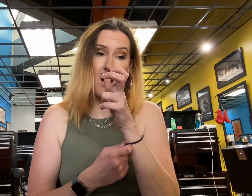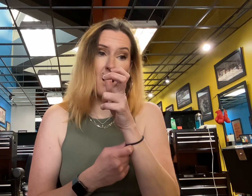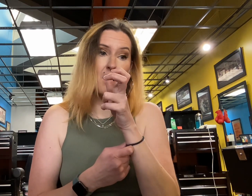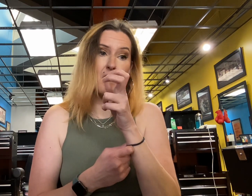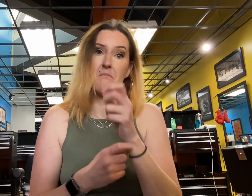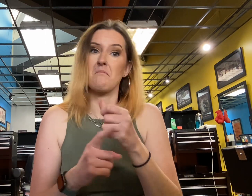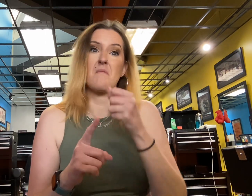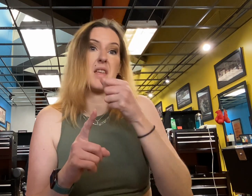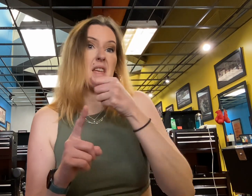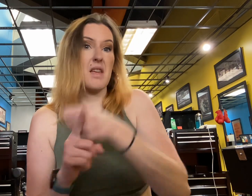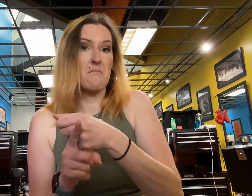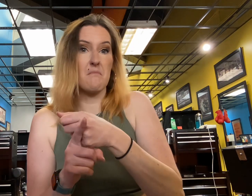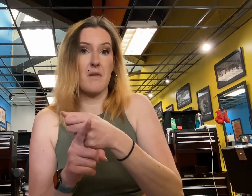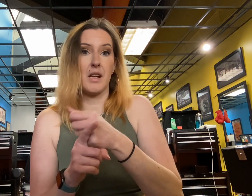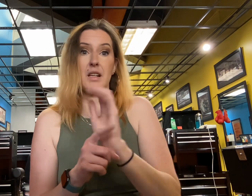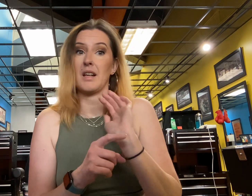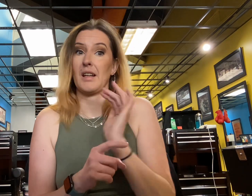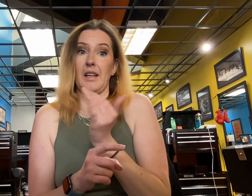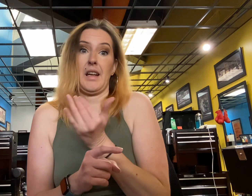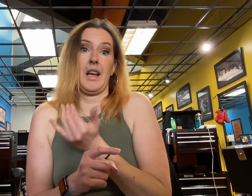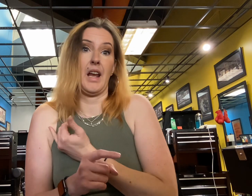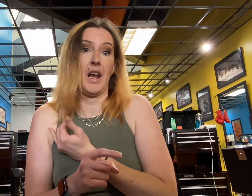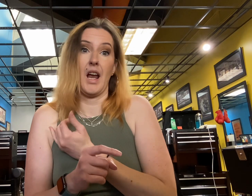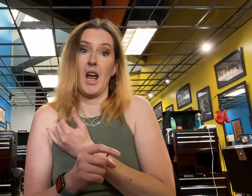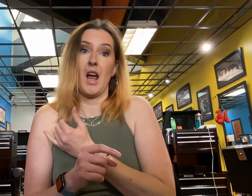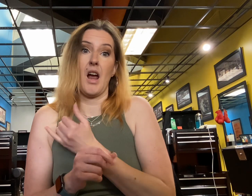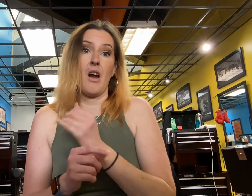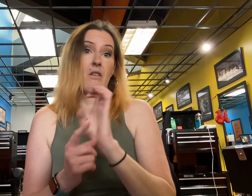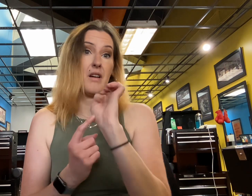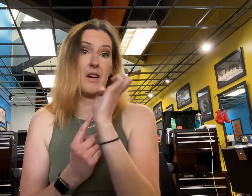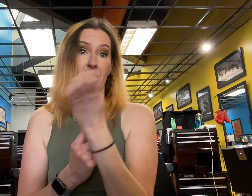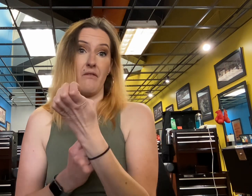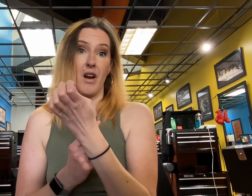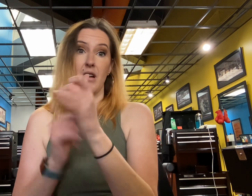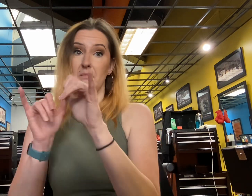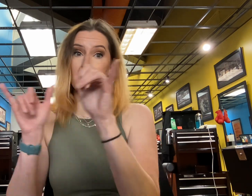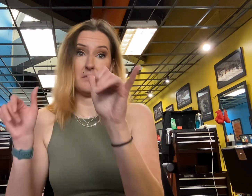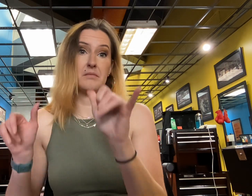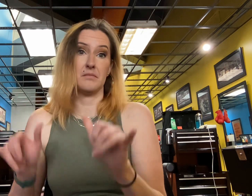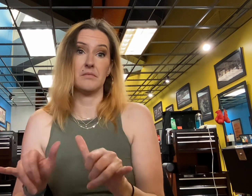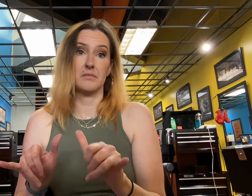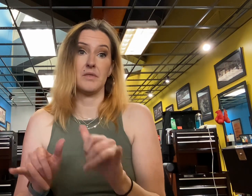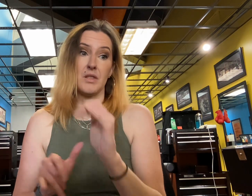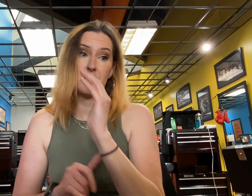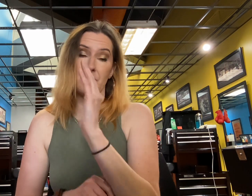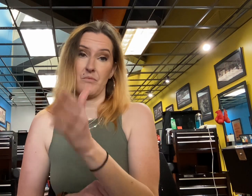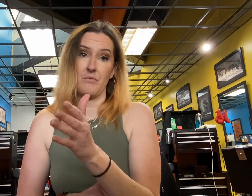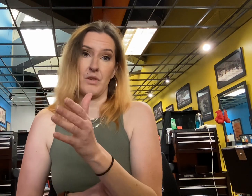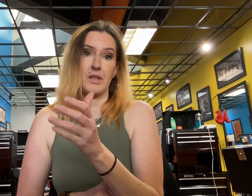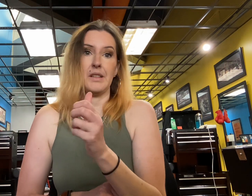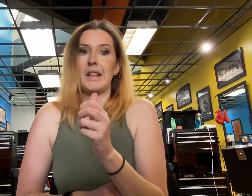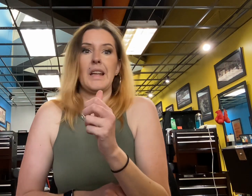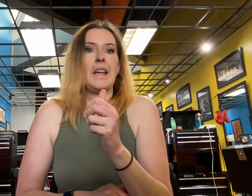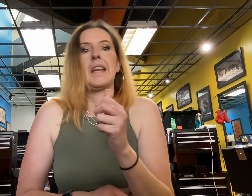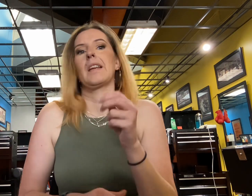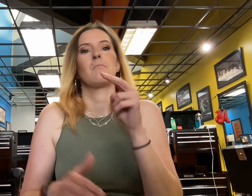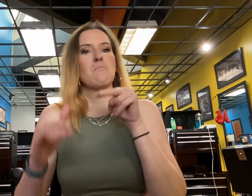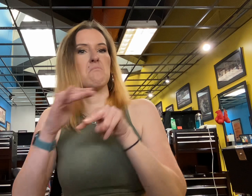never expect on other bugs, on birds that eat bugs, on future flora development. In the meantime, slowing down their spread could help